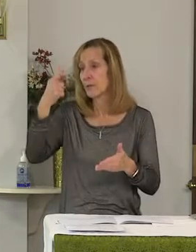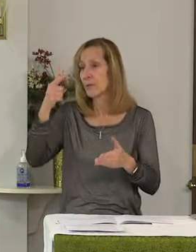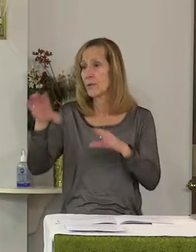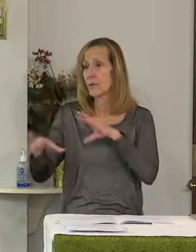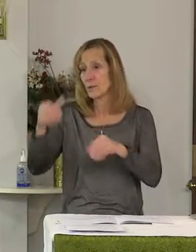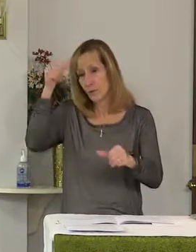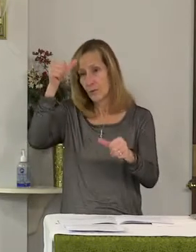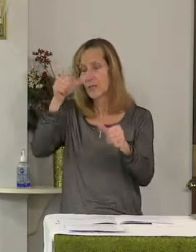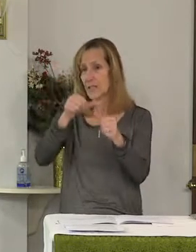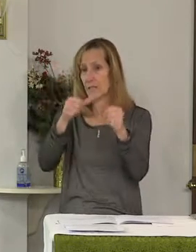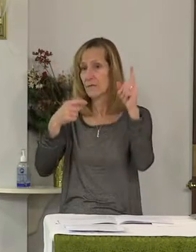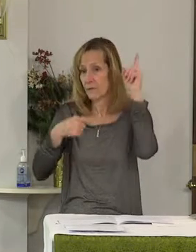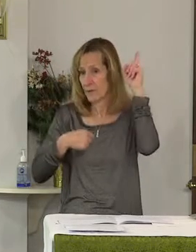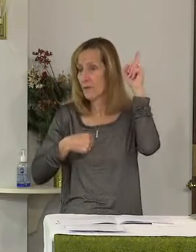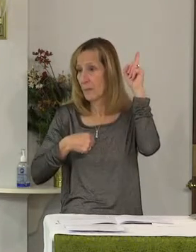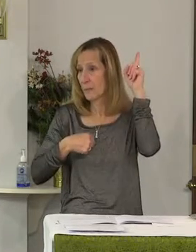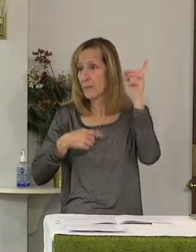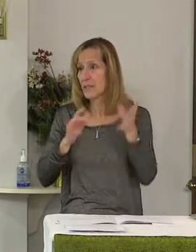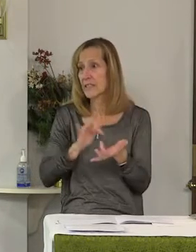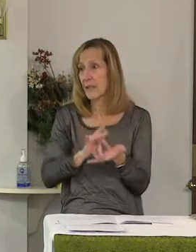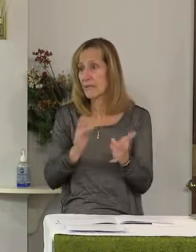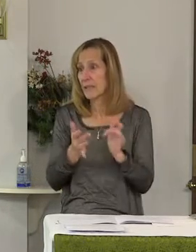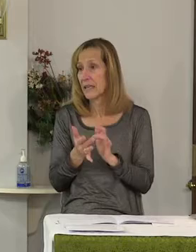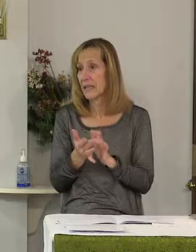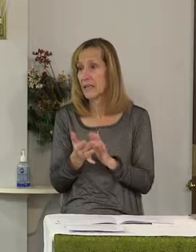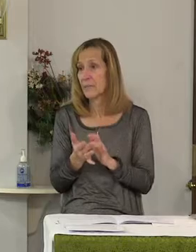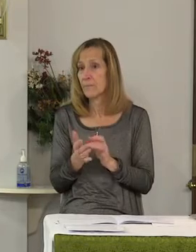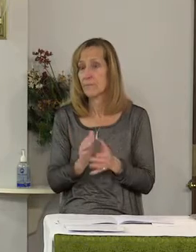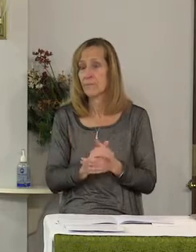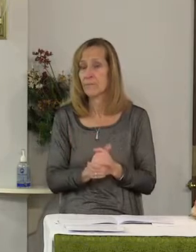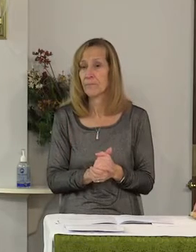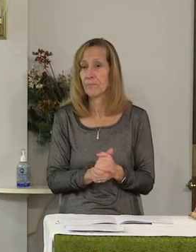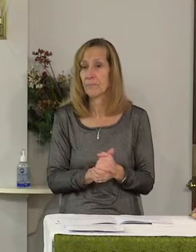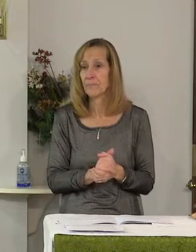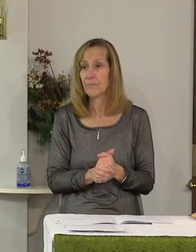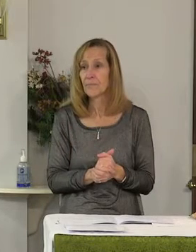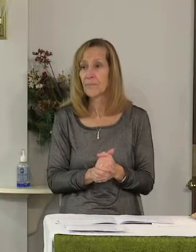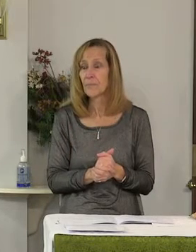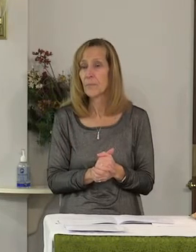you. Do this for the remembrance of me."